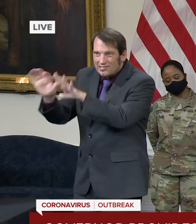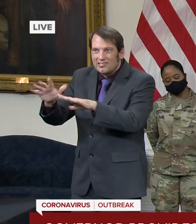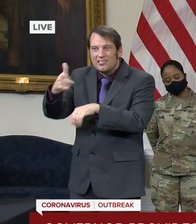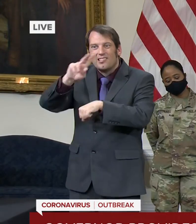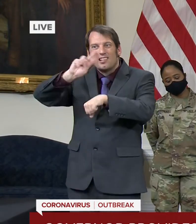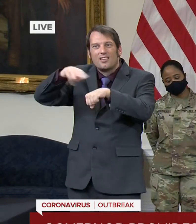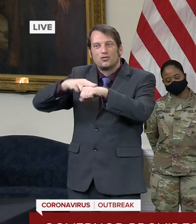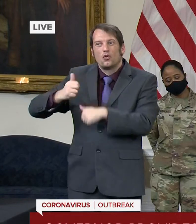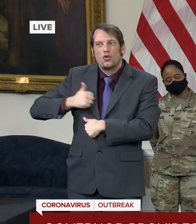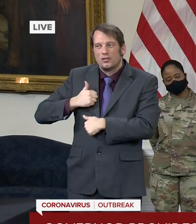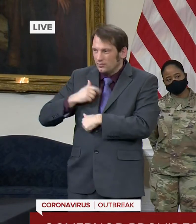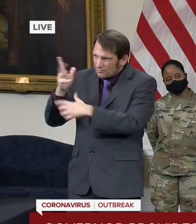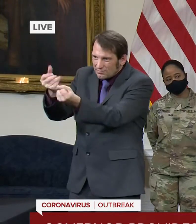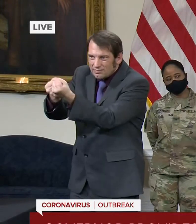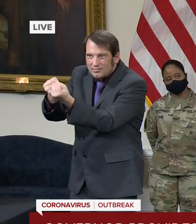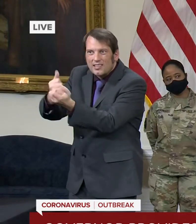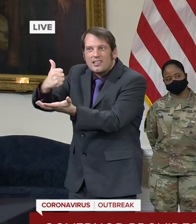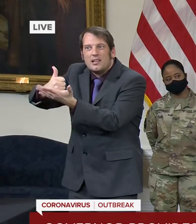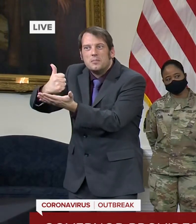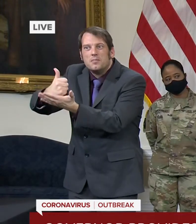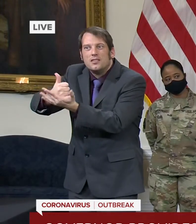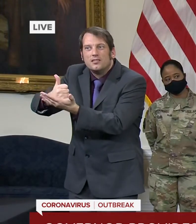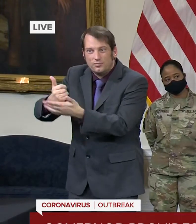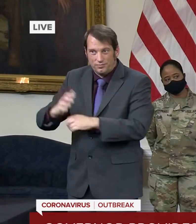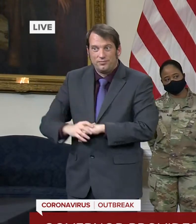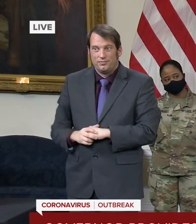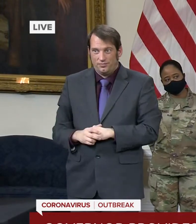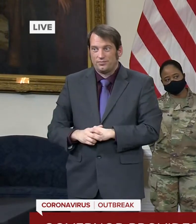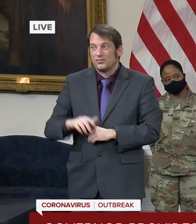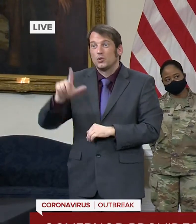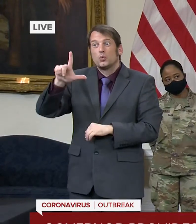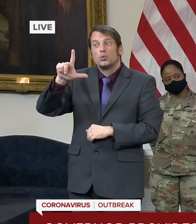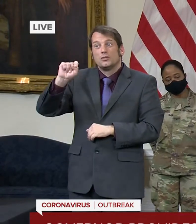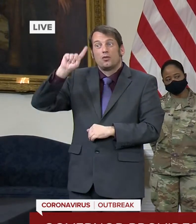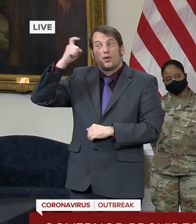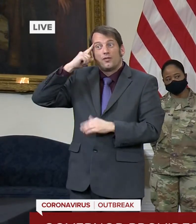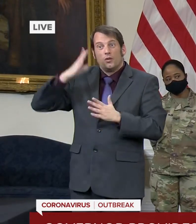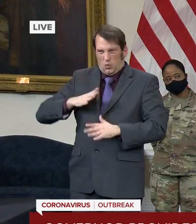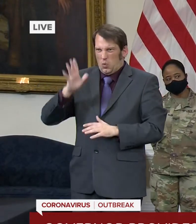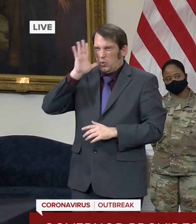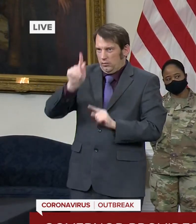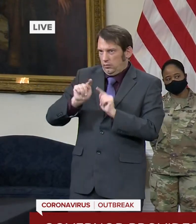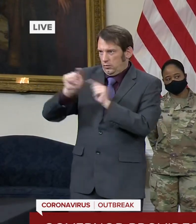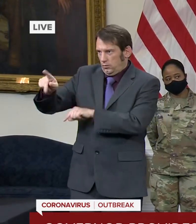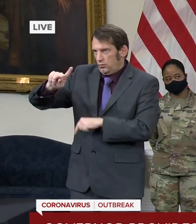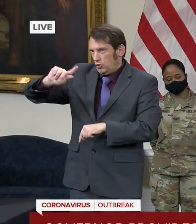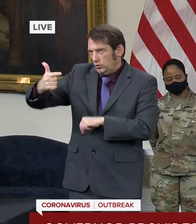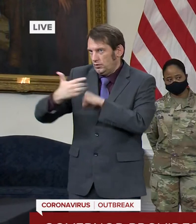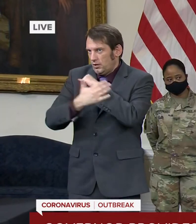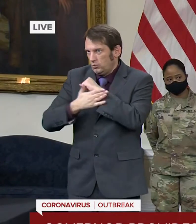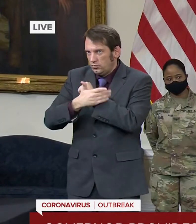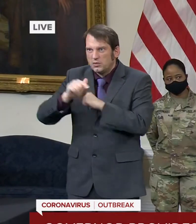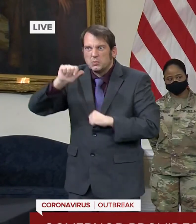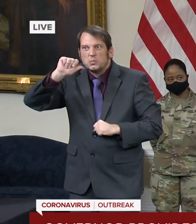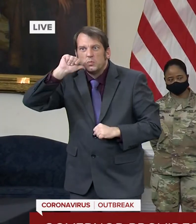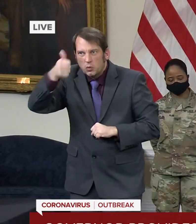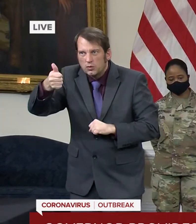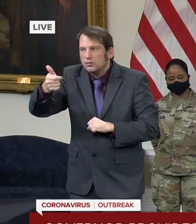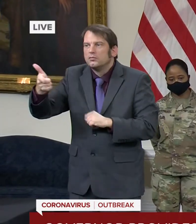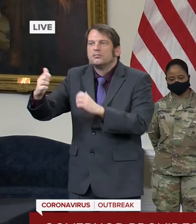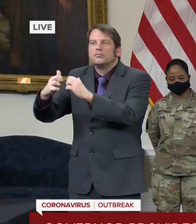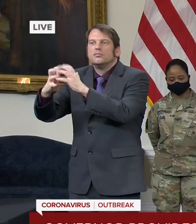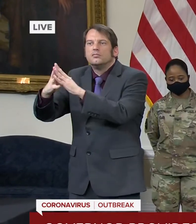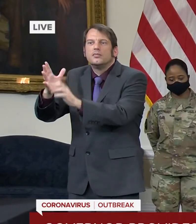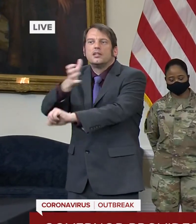county. The Lieutenant Governor will be in Prince George's County tomorrow at pop-up clinics at churches that they're doing in conjunction with Doctors